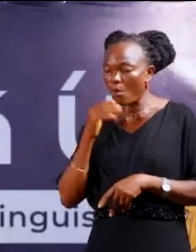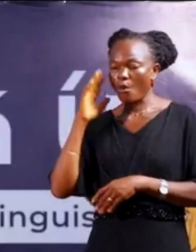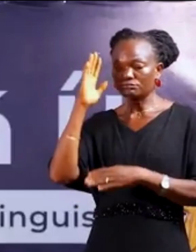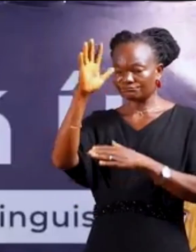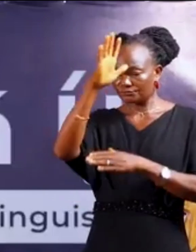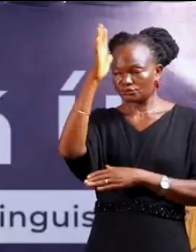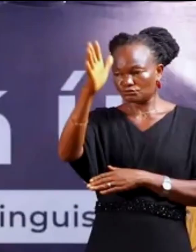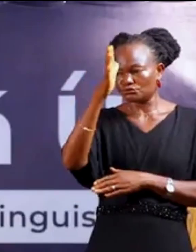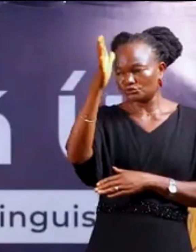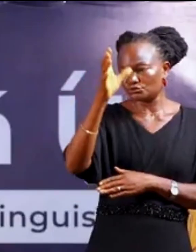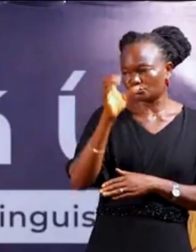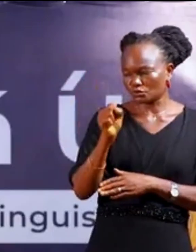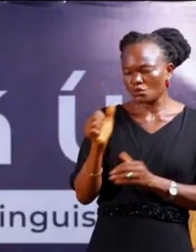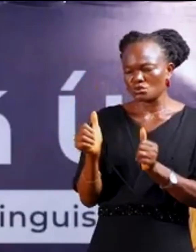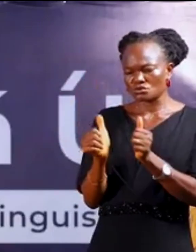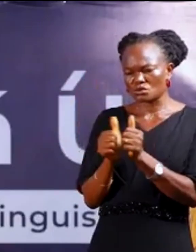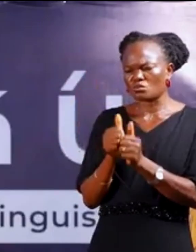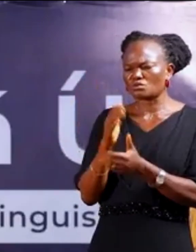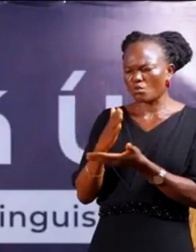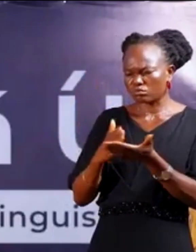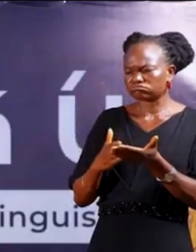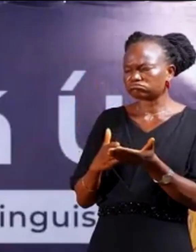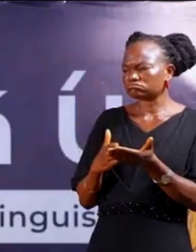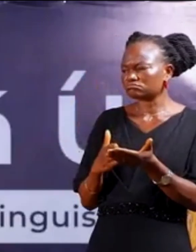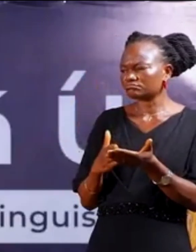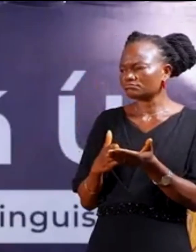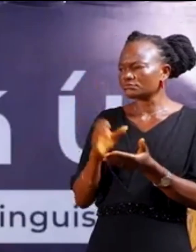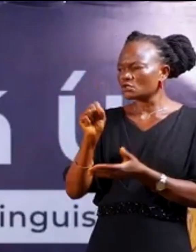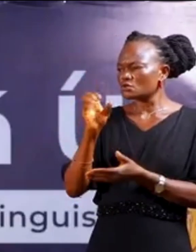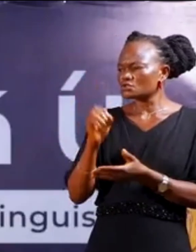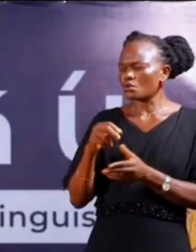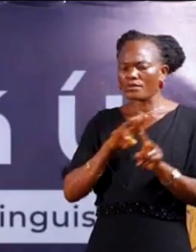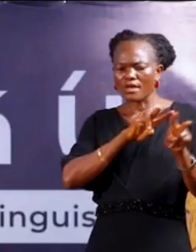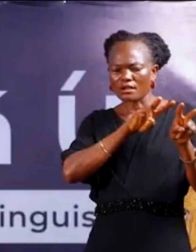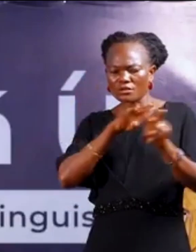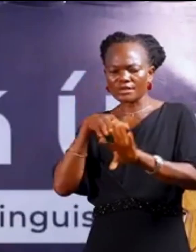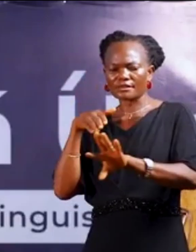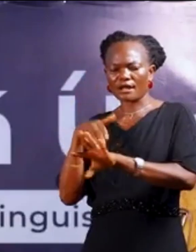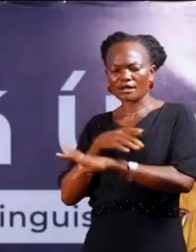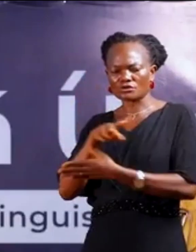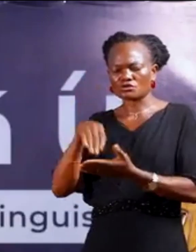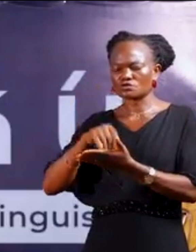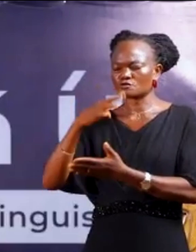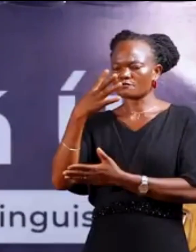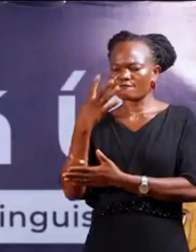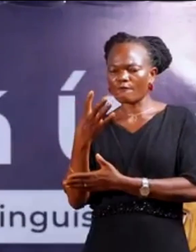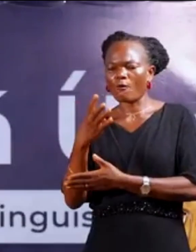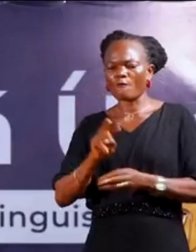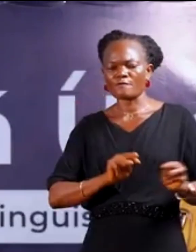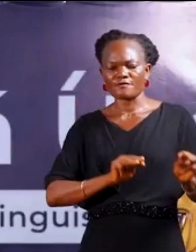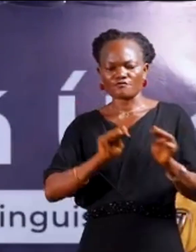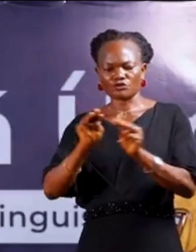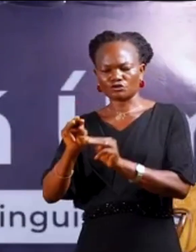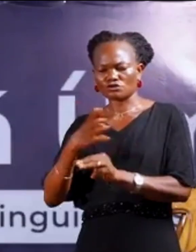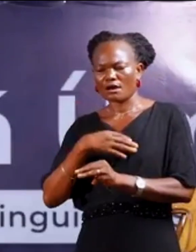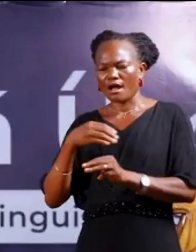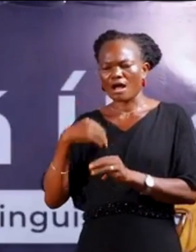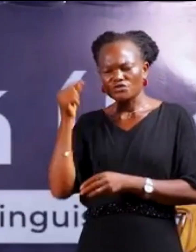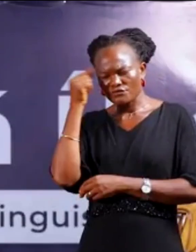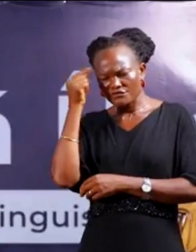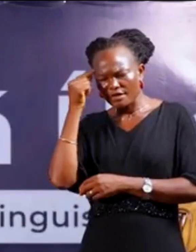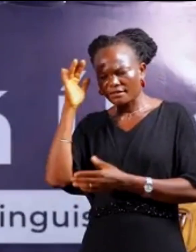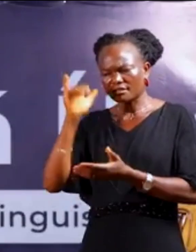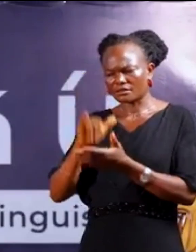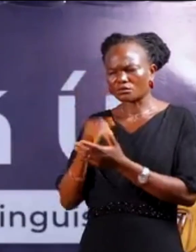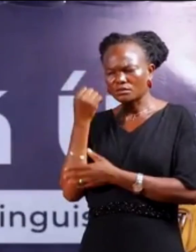same with Cuba, right? So, I'm looking at those two forms of migration and to think